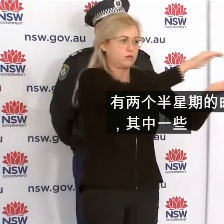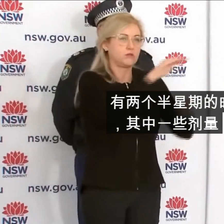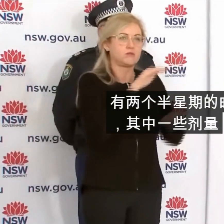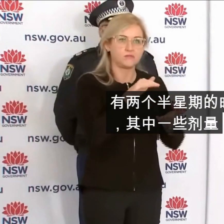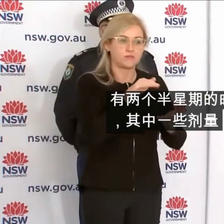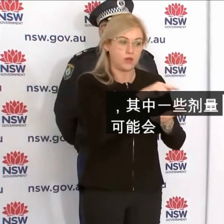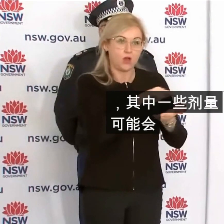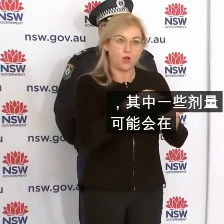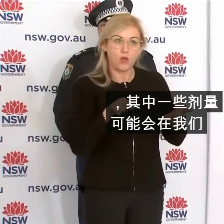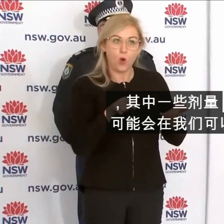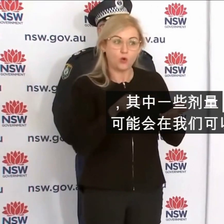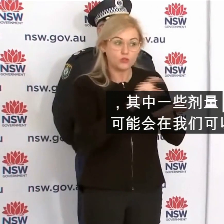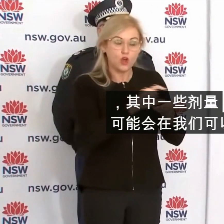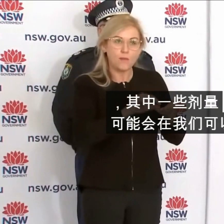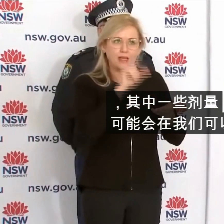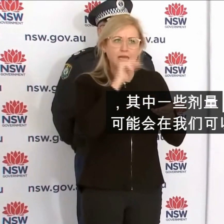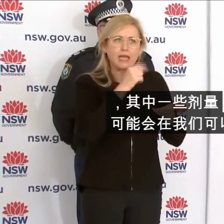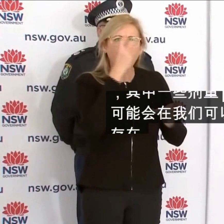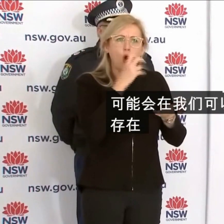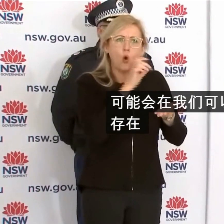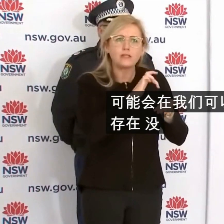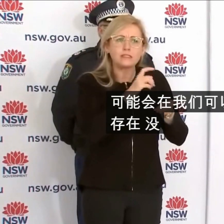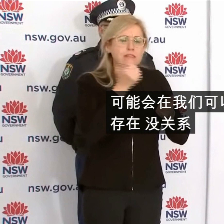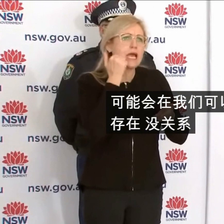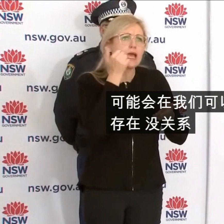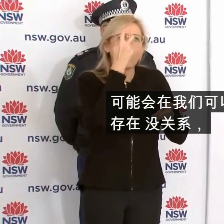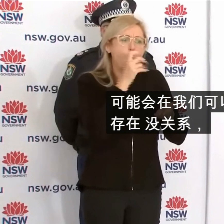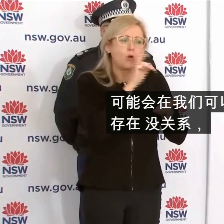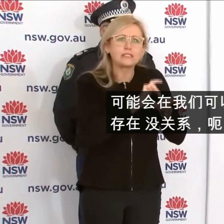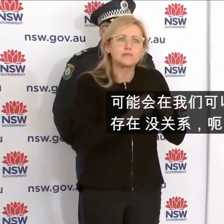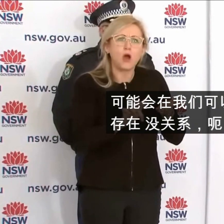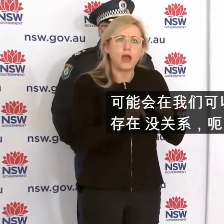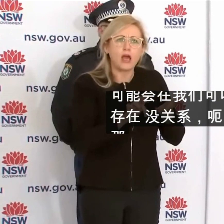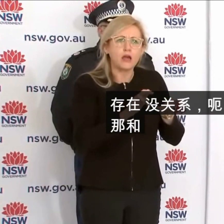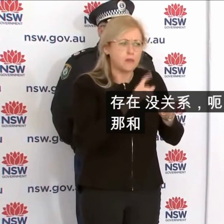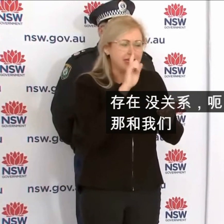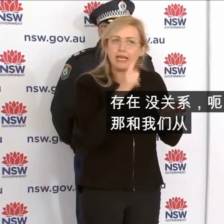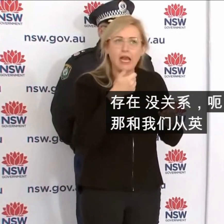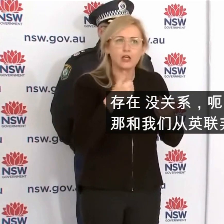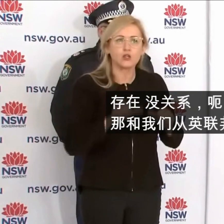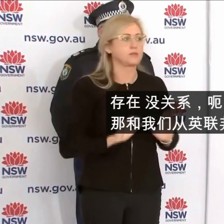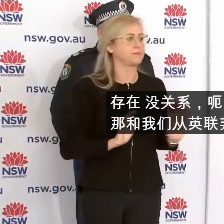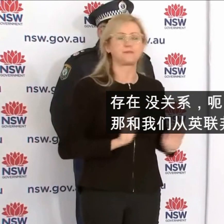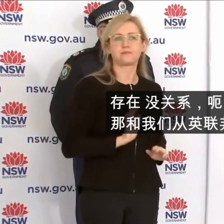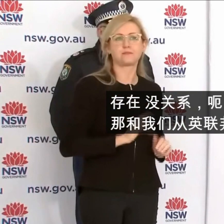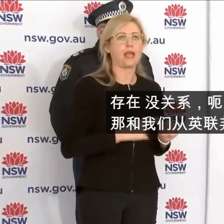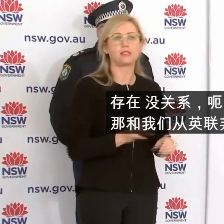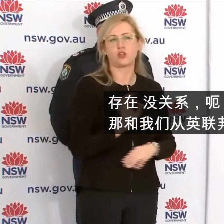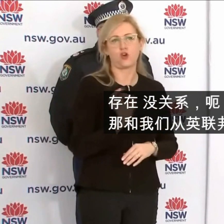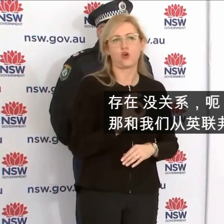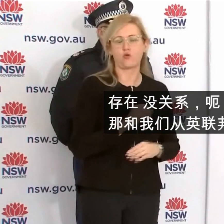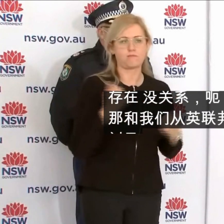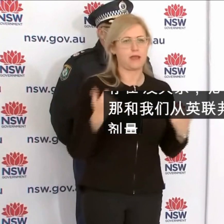a risk that some of those doses might expire before we can use them? No, there's no concern whatsoever. And the more than